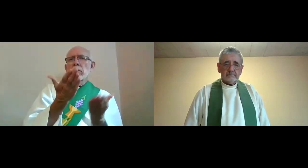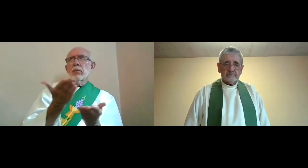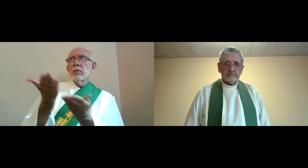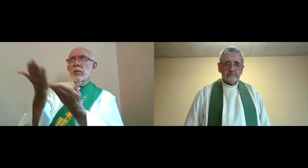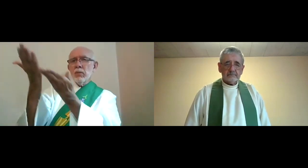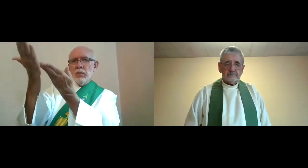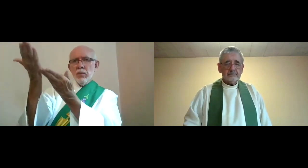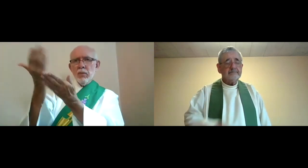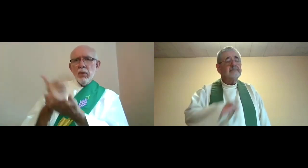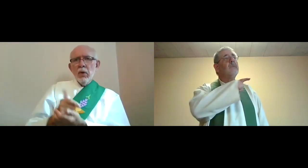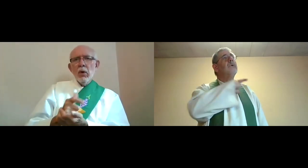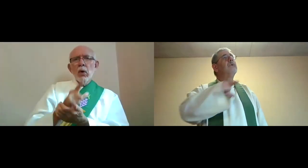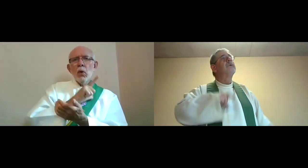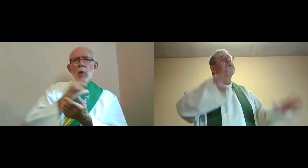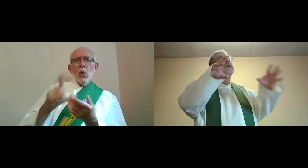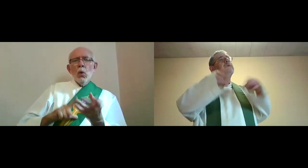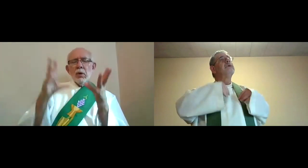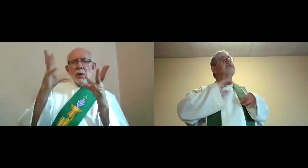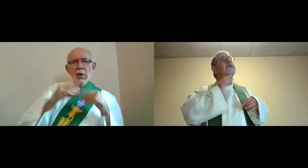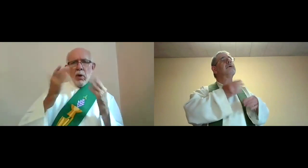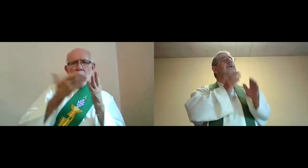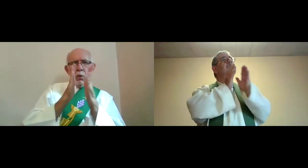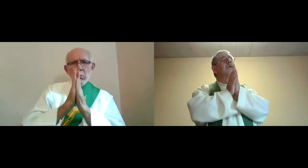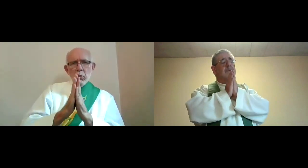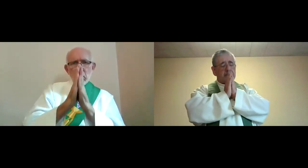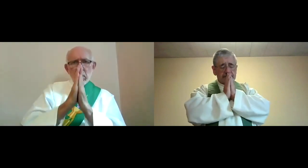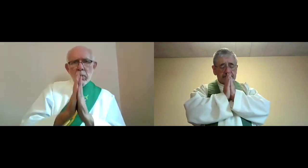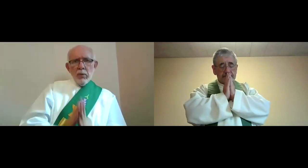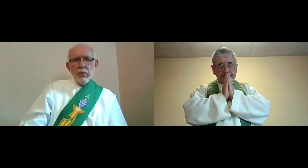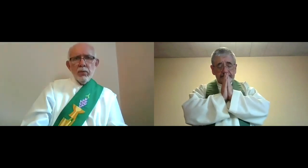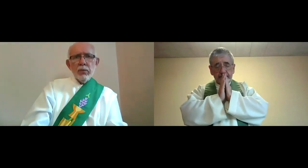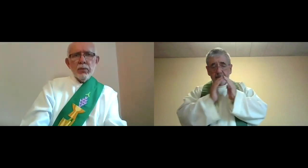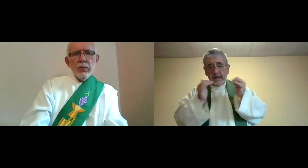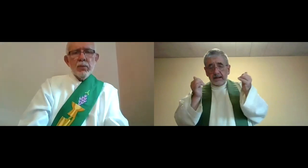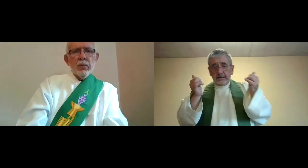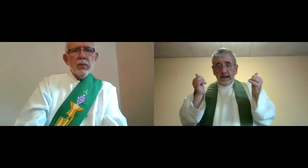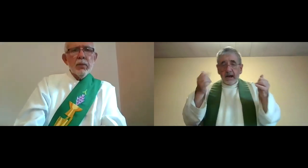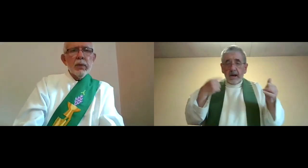We pray to the Lord. Lord, receive our prayer.